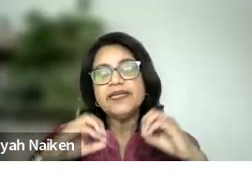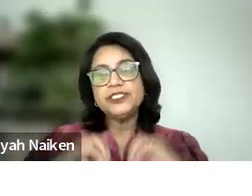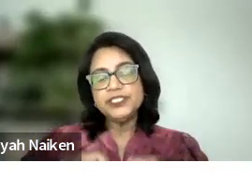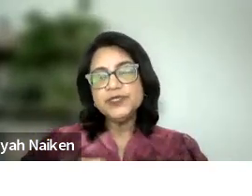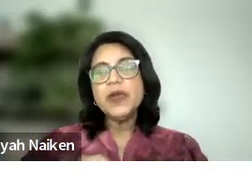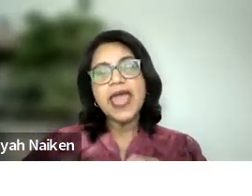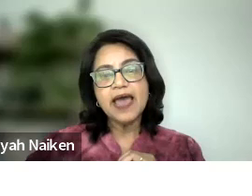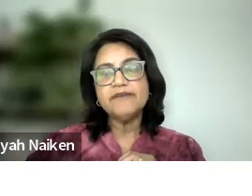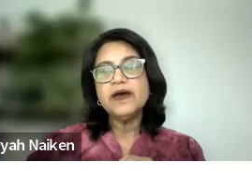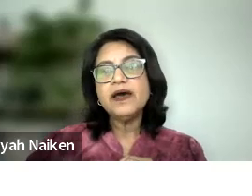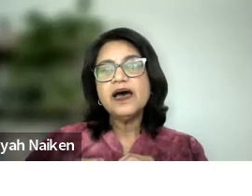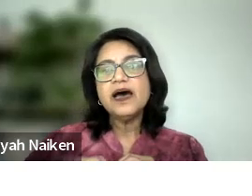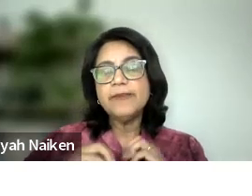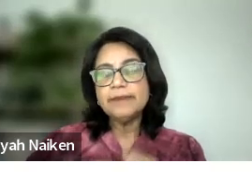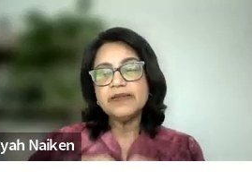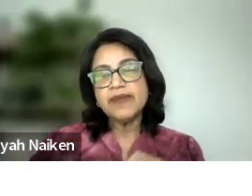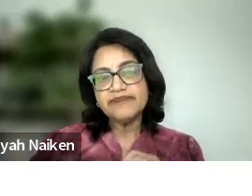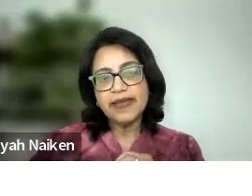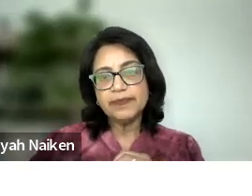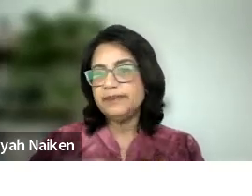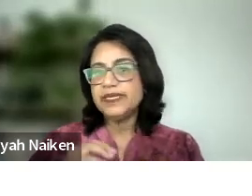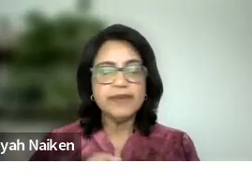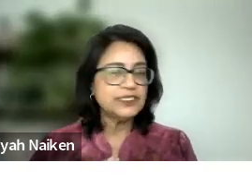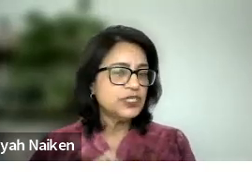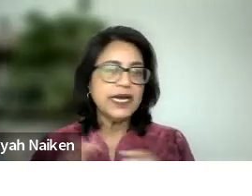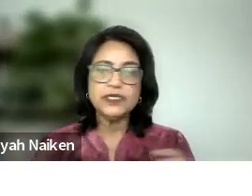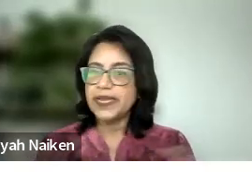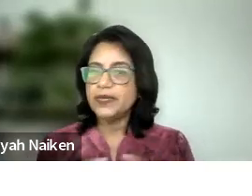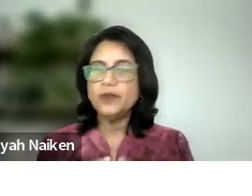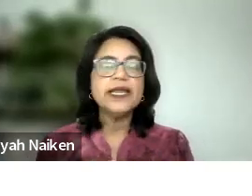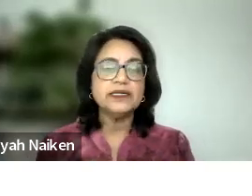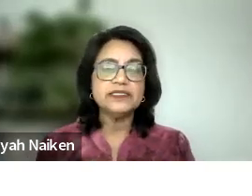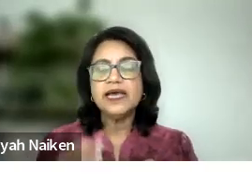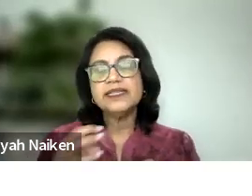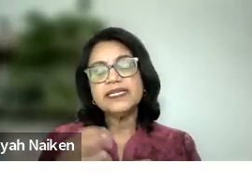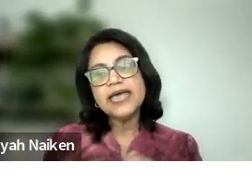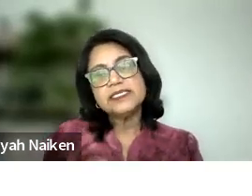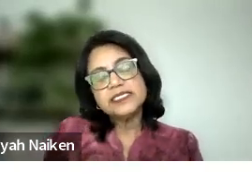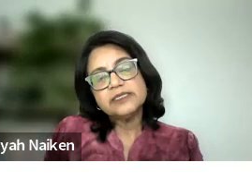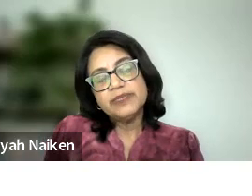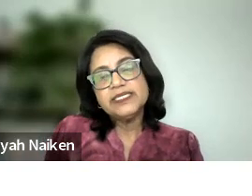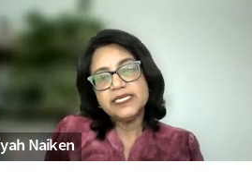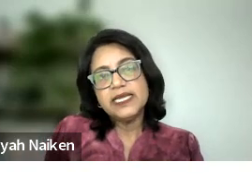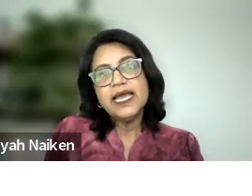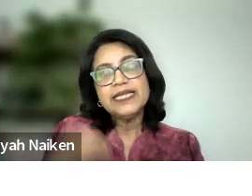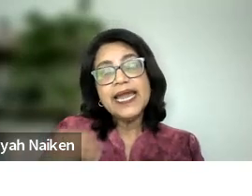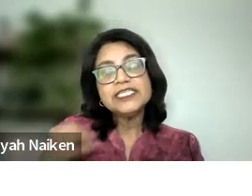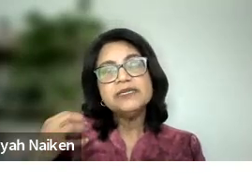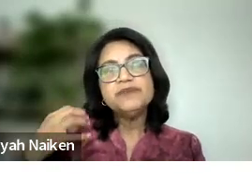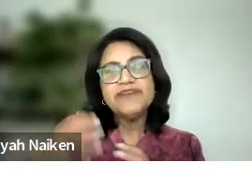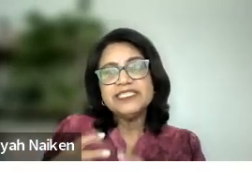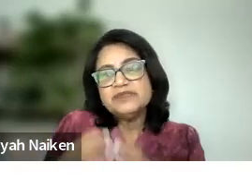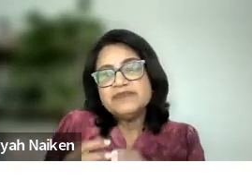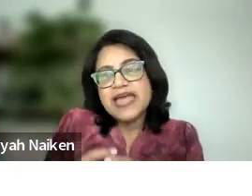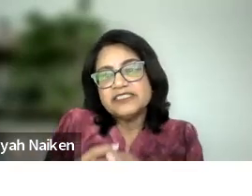Now, if I do have a member in my family, be it my child or anyone else, that has a disability, that